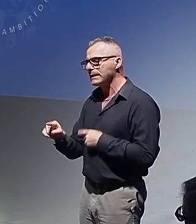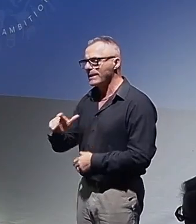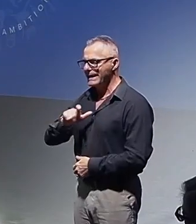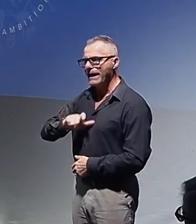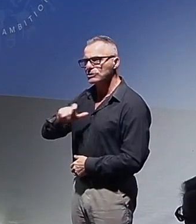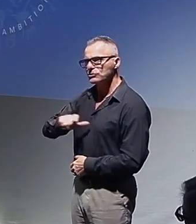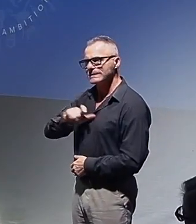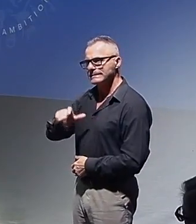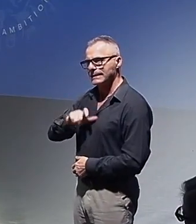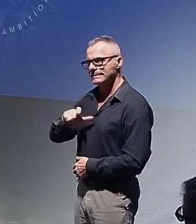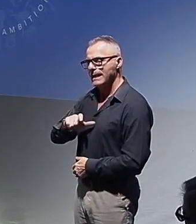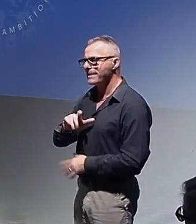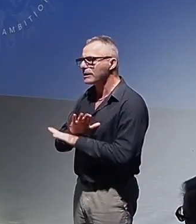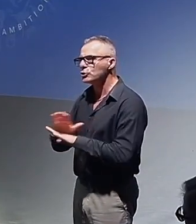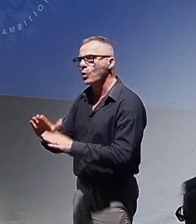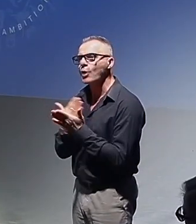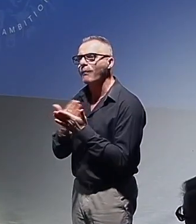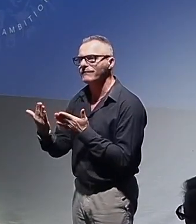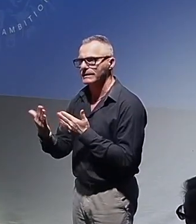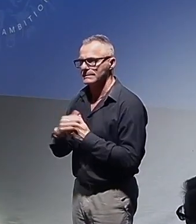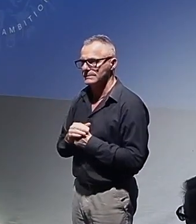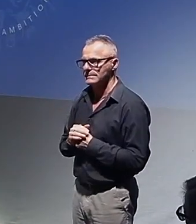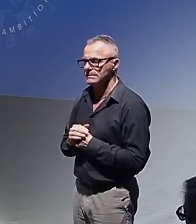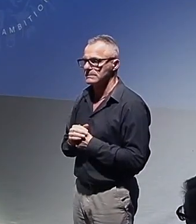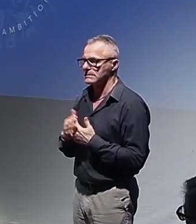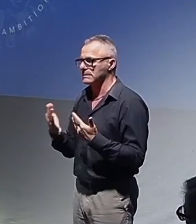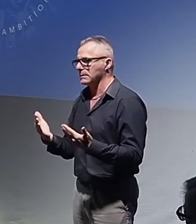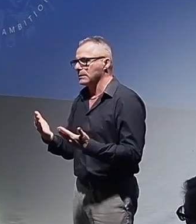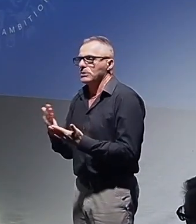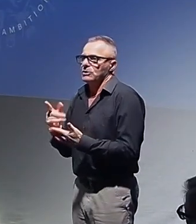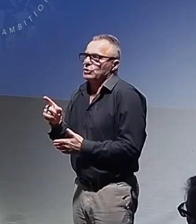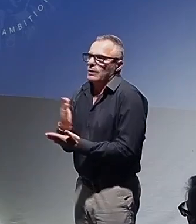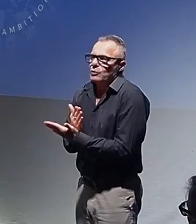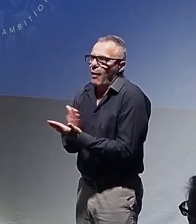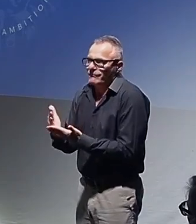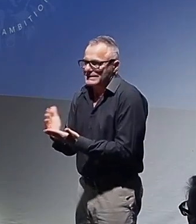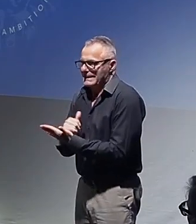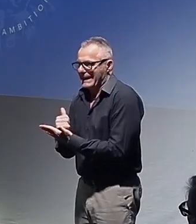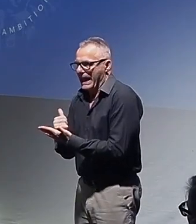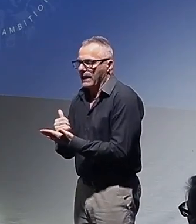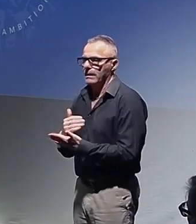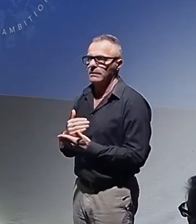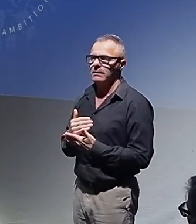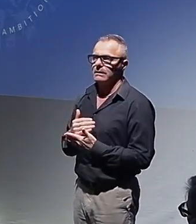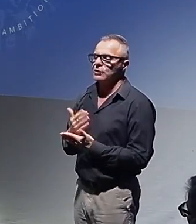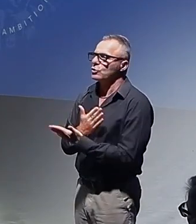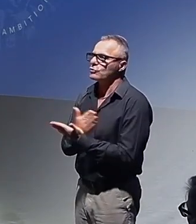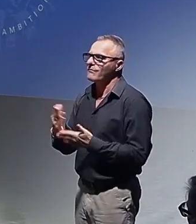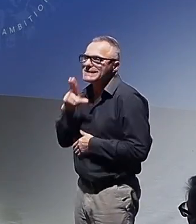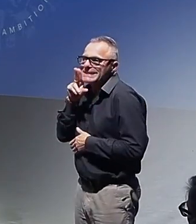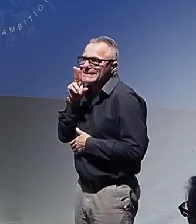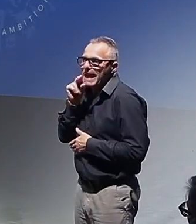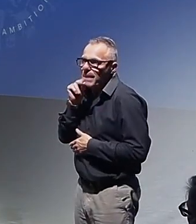characteristics that aren't as obvious. So you're not necessarily obviously gay. You don't necessarily obviously have a stammer. So you use